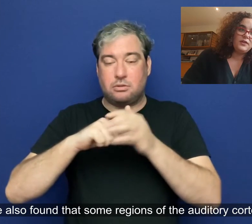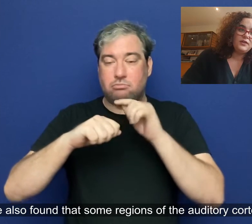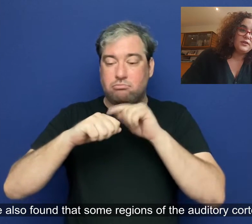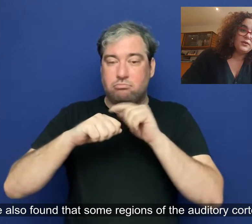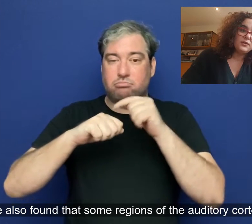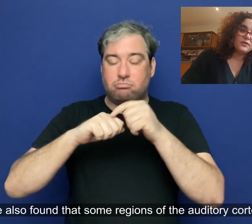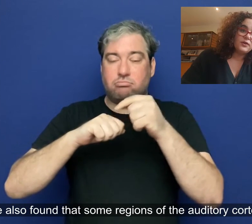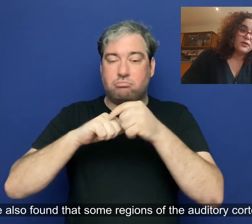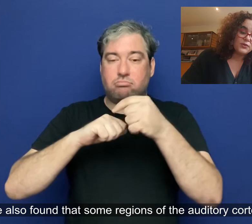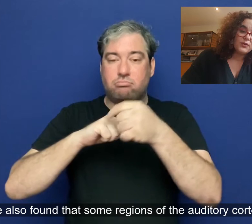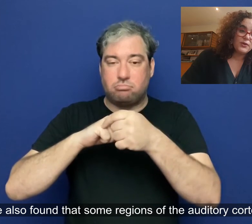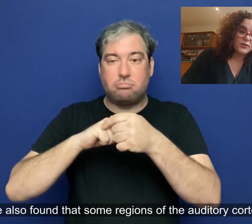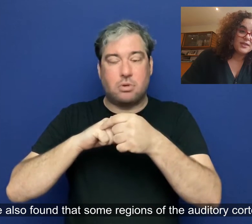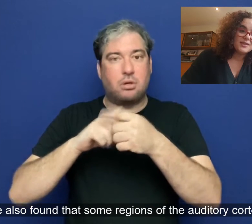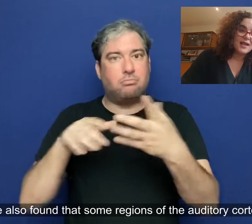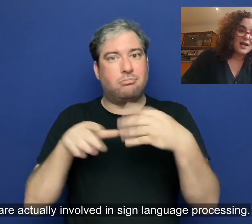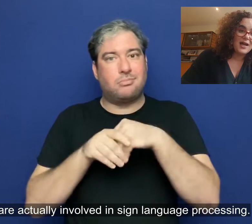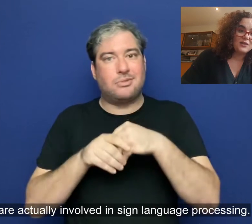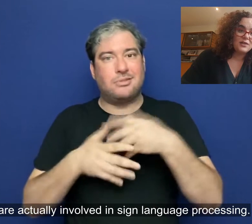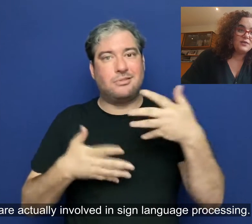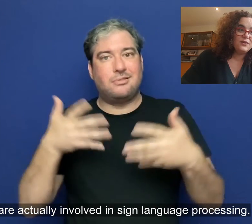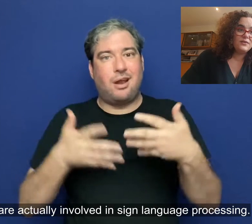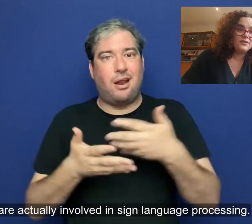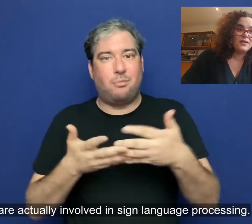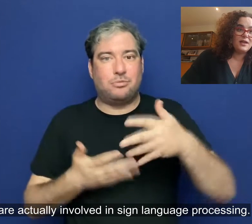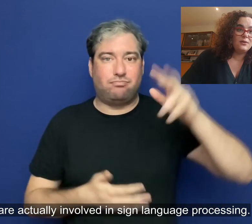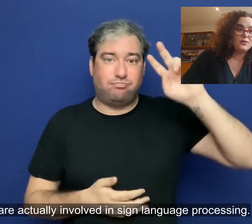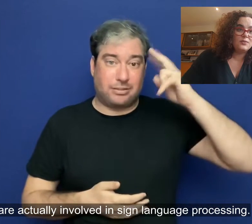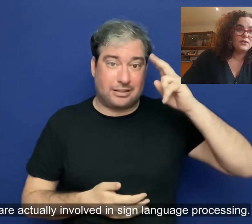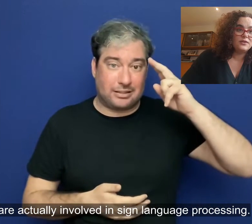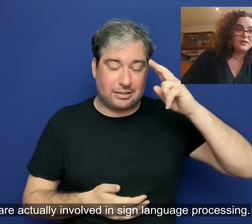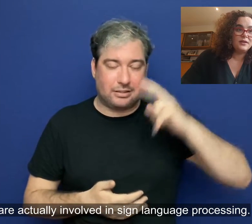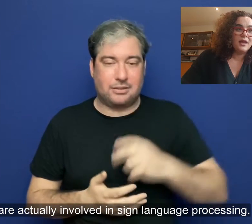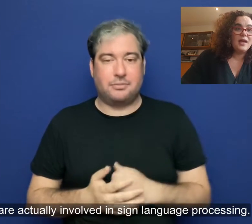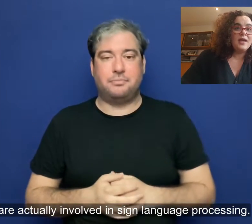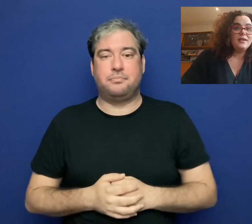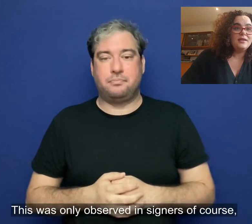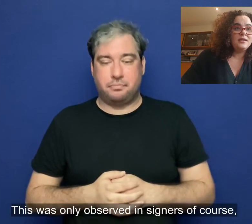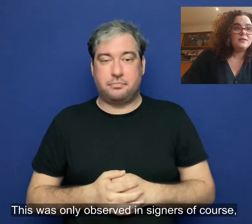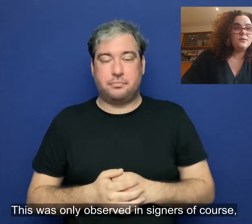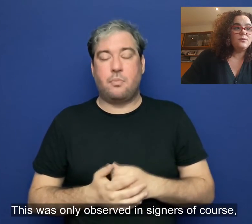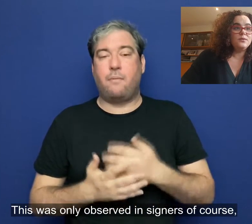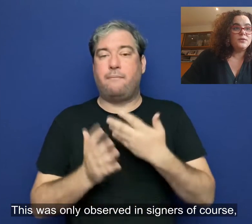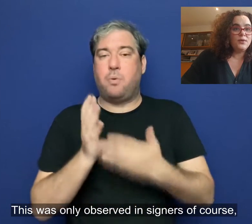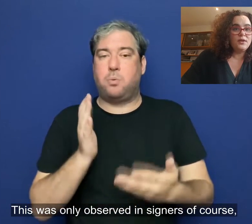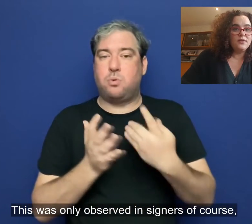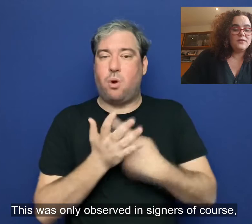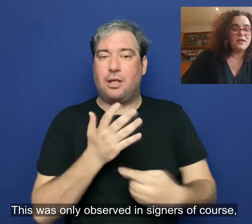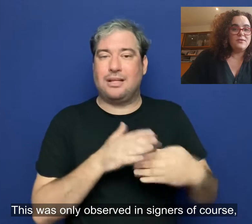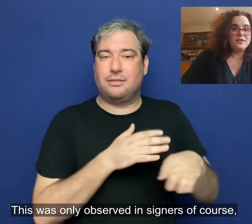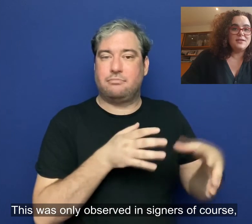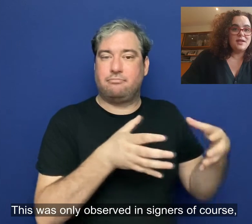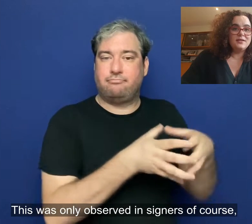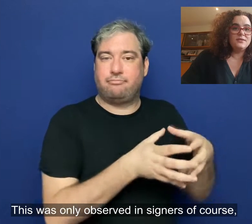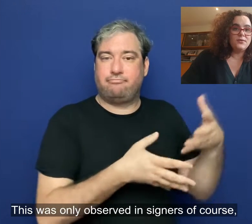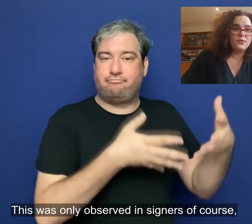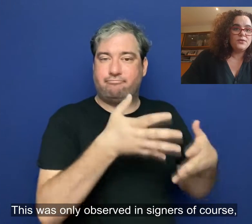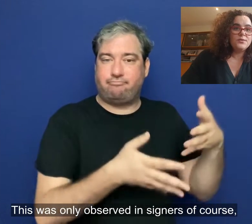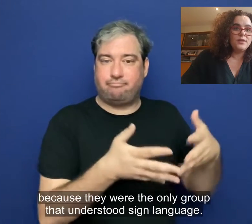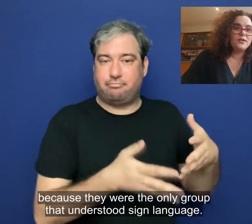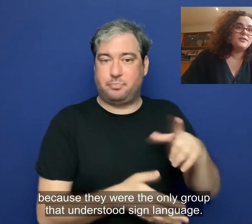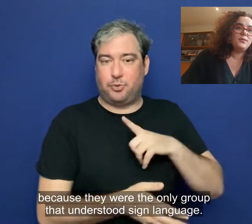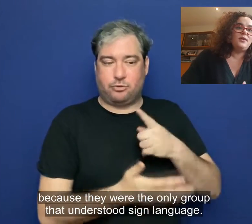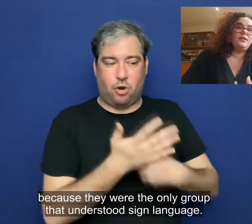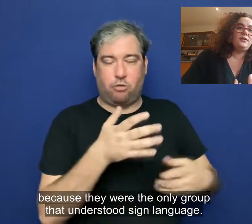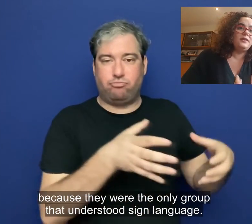regions of the auditory cortex are actually involved in sign language processing. This was only observed in signers, of